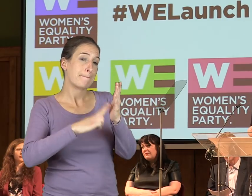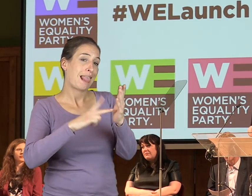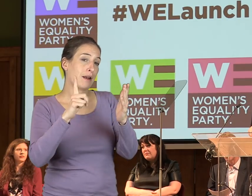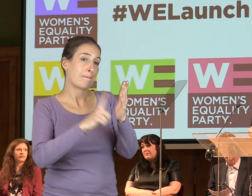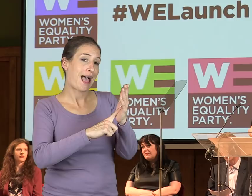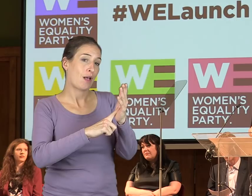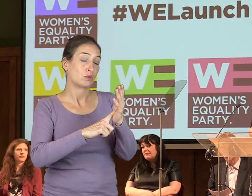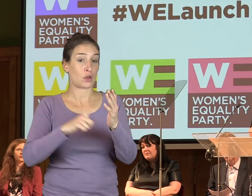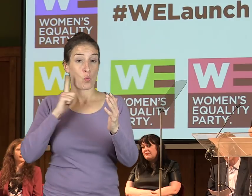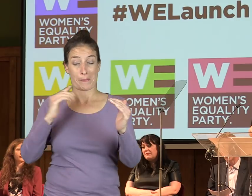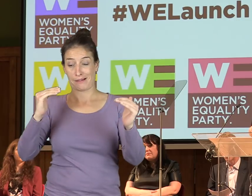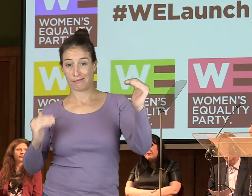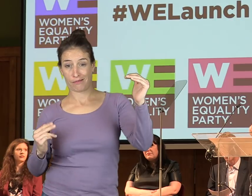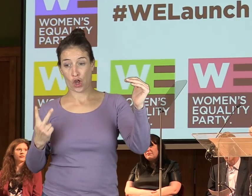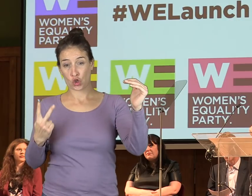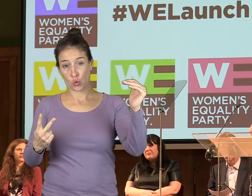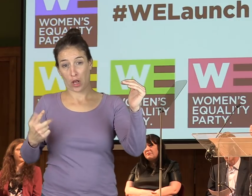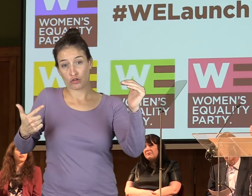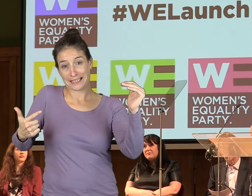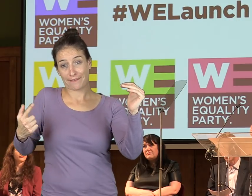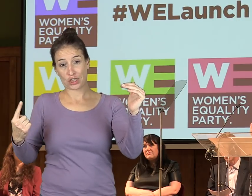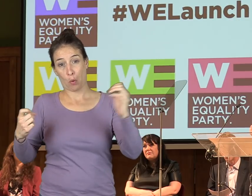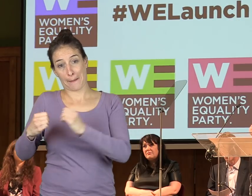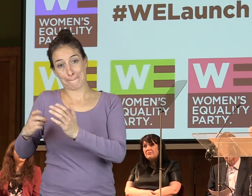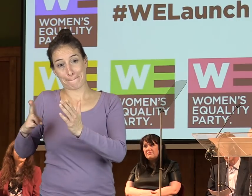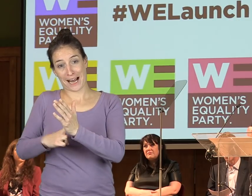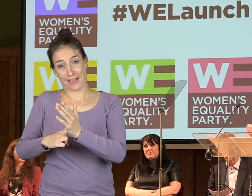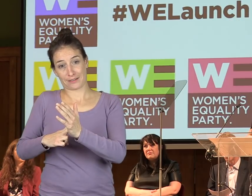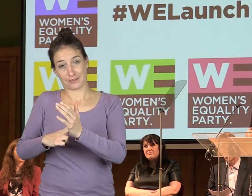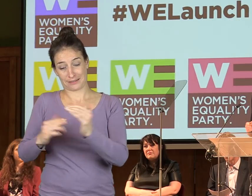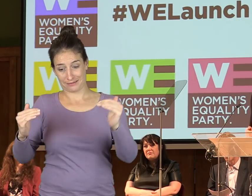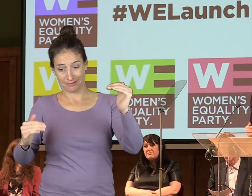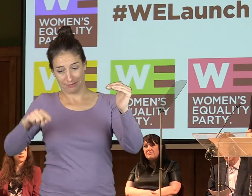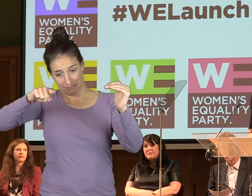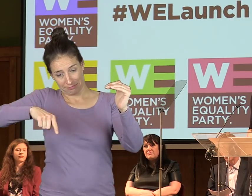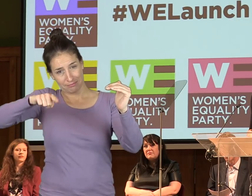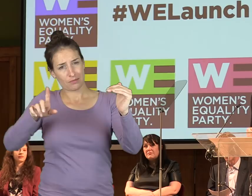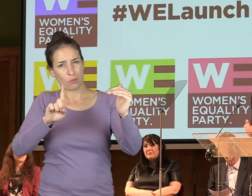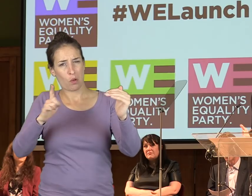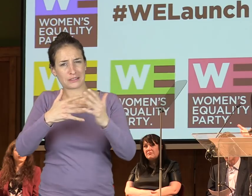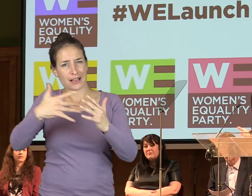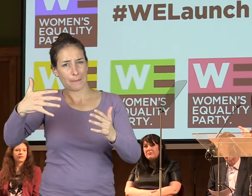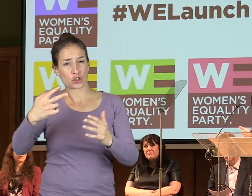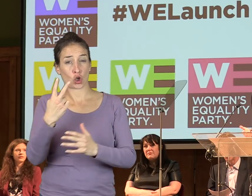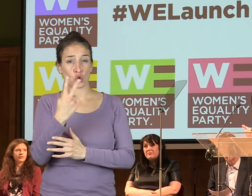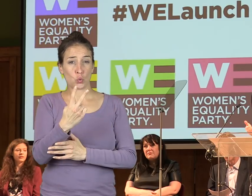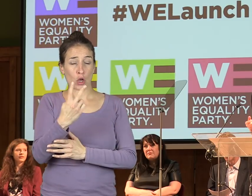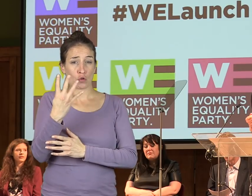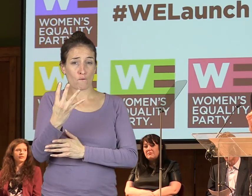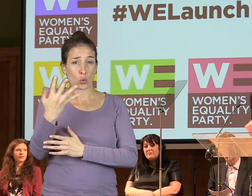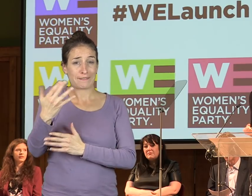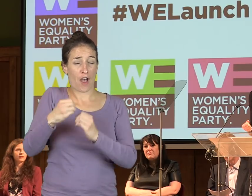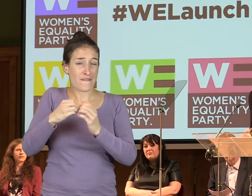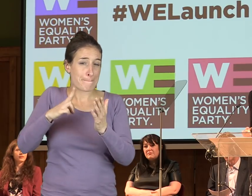£271 billion. That is a difference of £245 billion. Why?